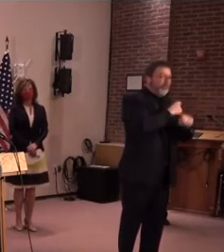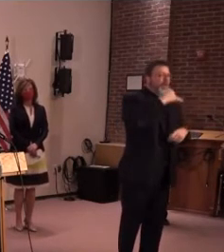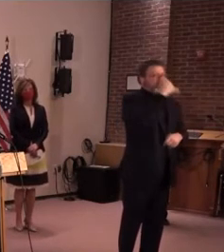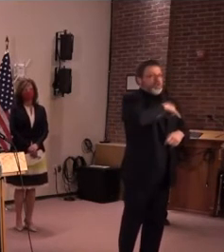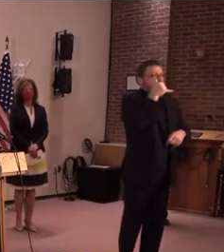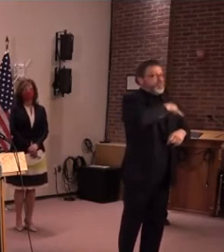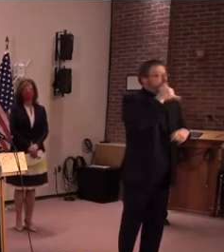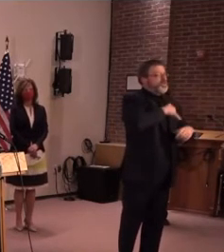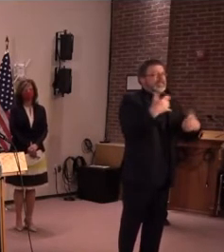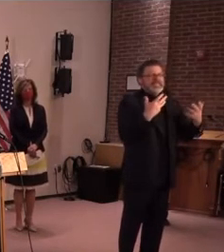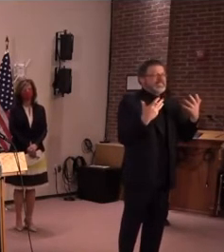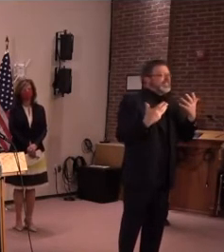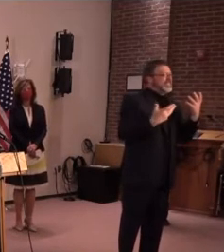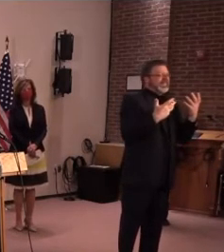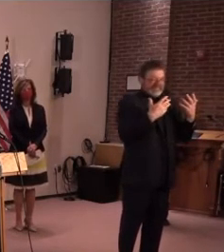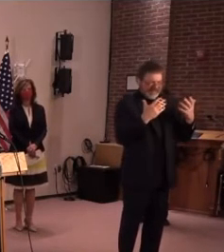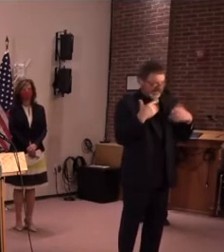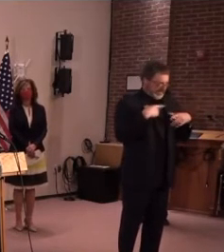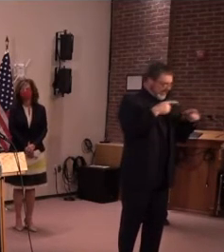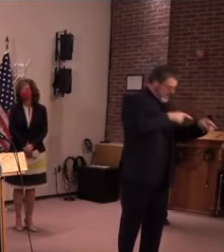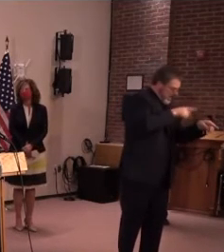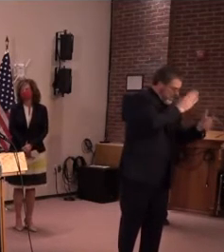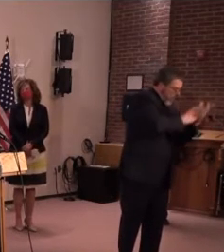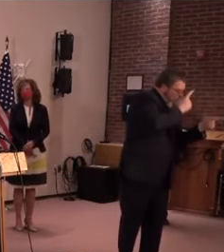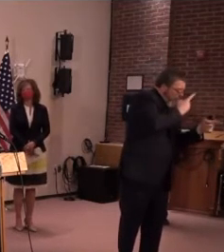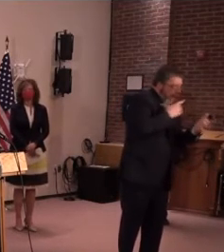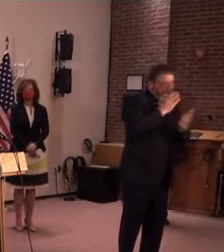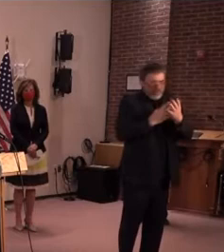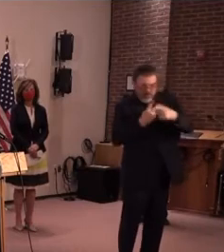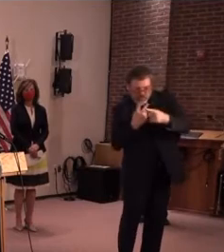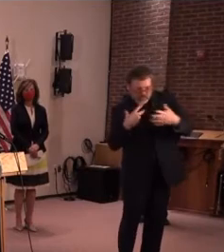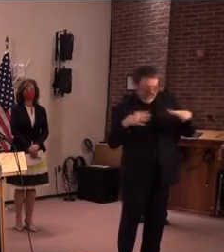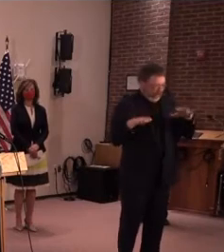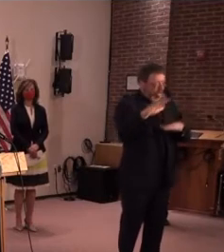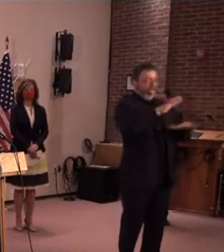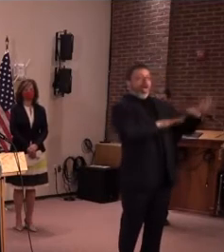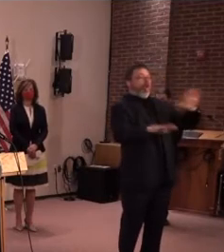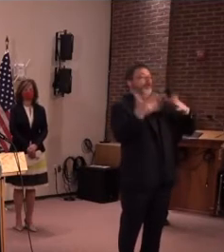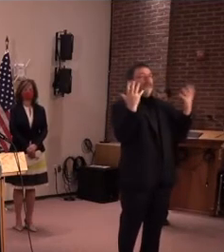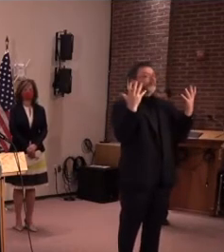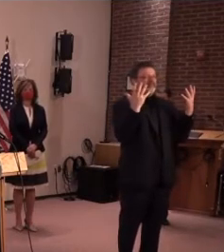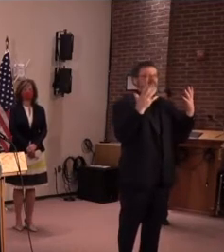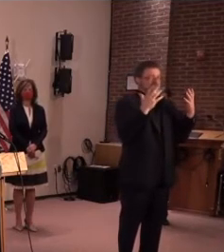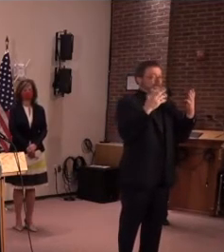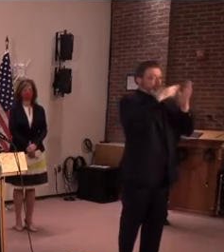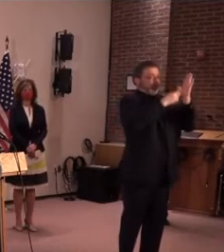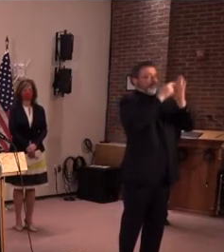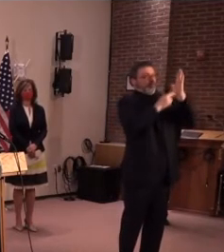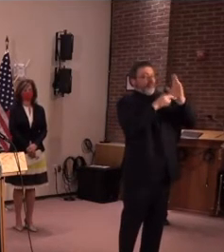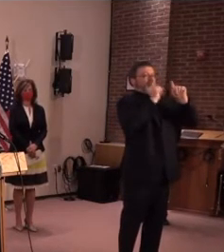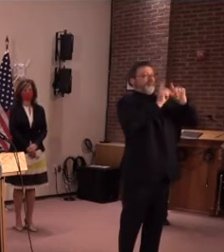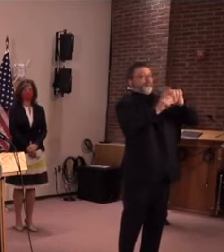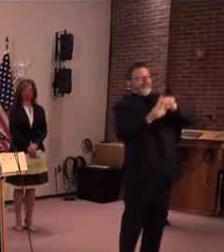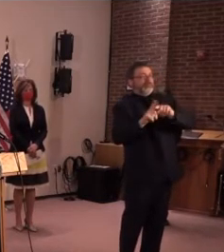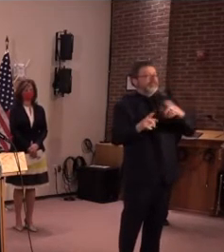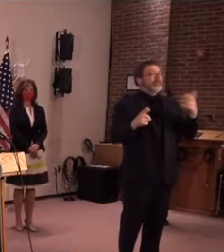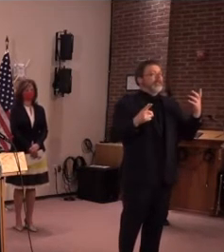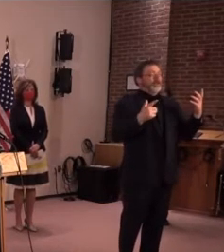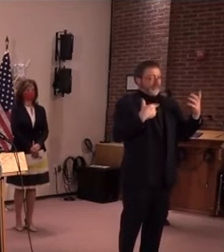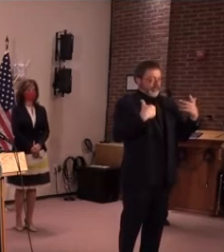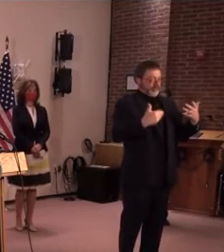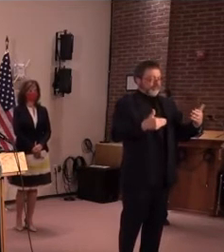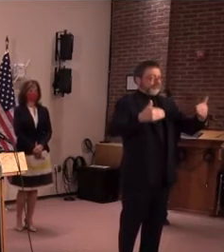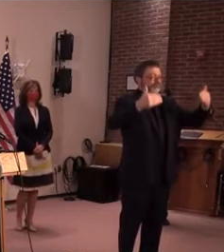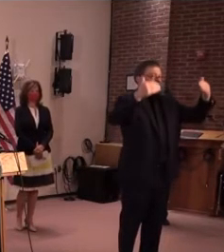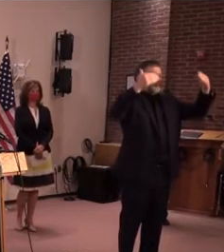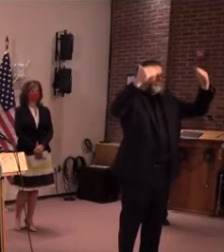they often come with guidelines, restrictions, and other requirements that can be very difficult to weed through. And we know